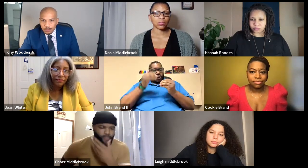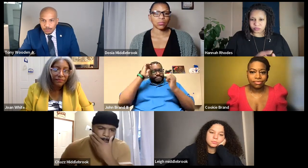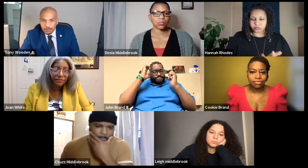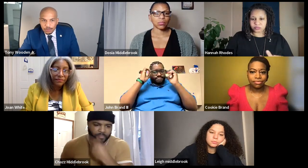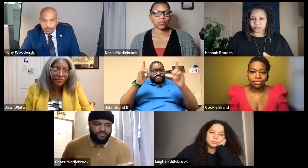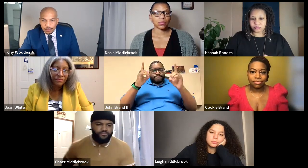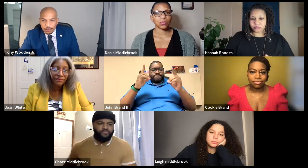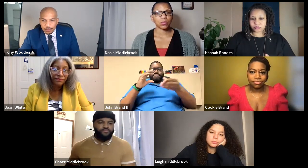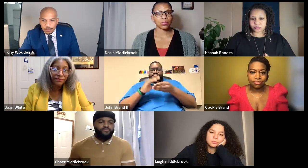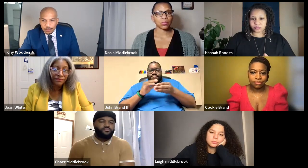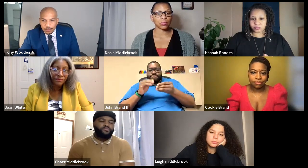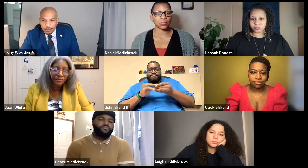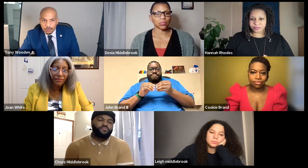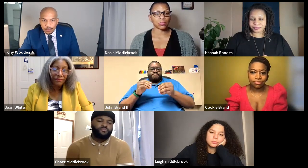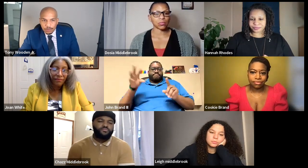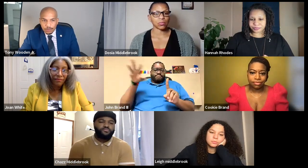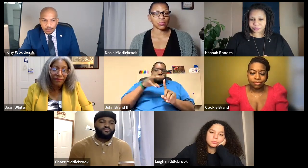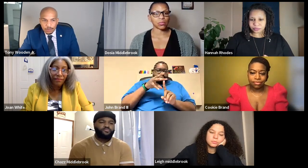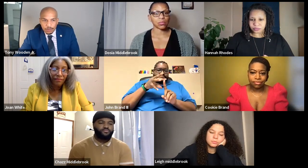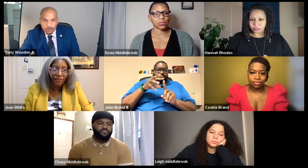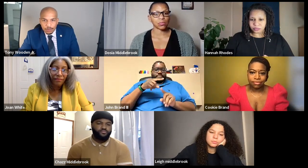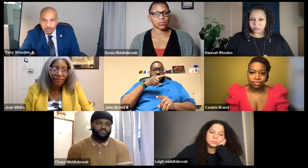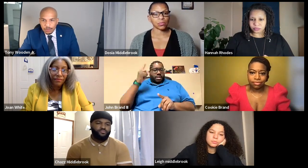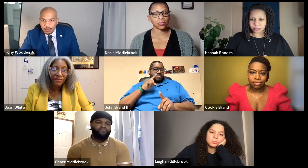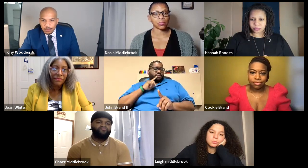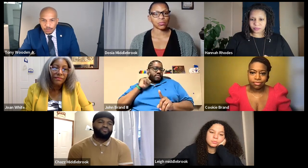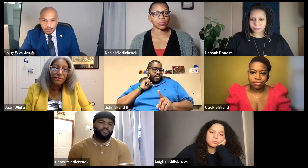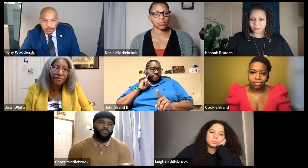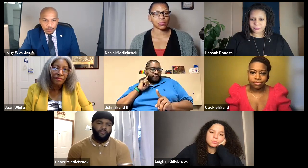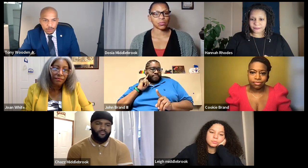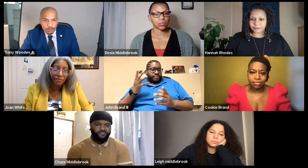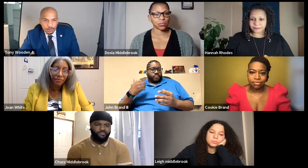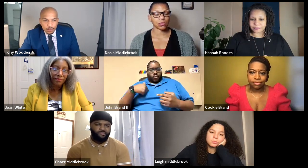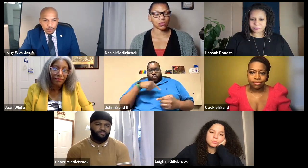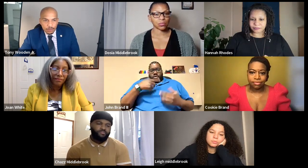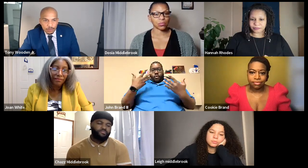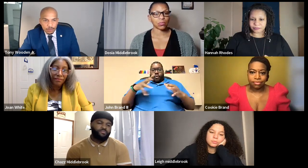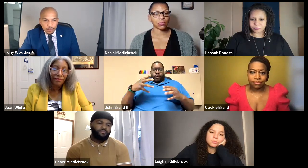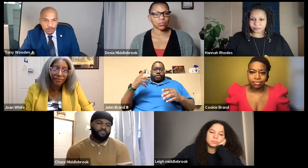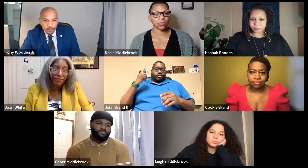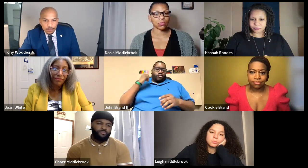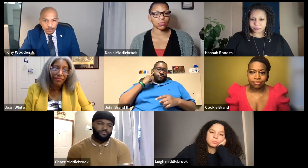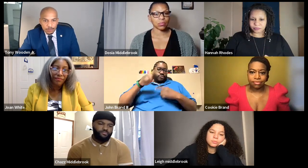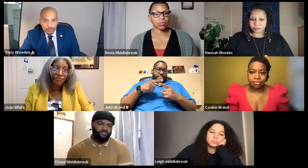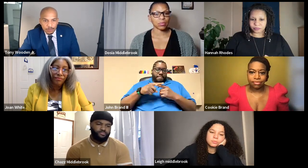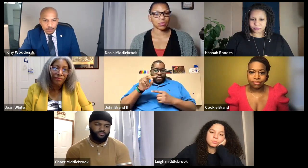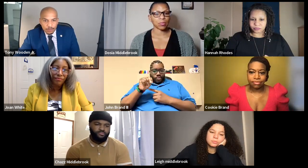of having more education and more information and more storytelling and more spotlighting specifically on deaf